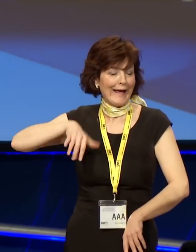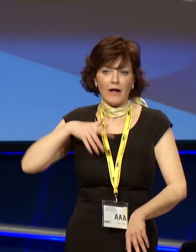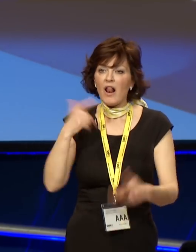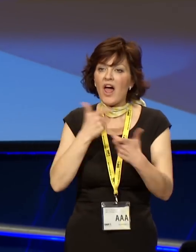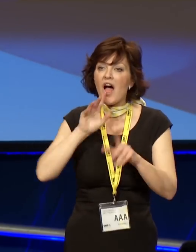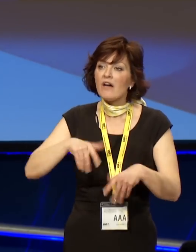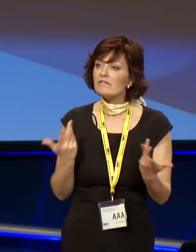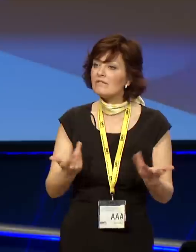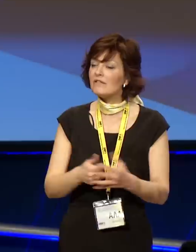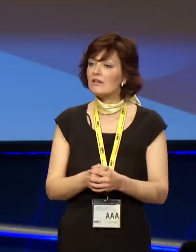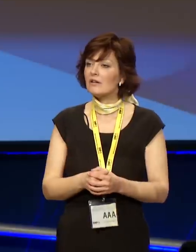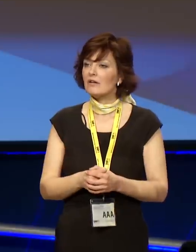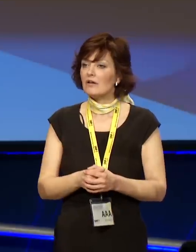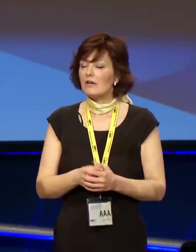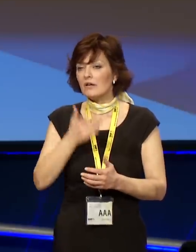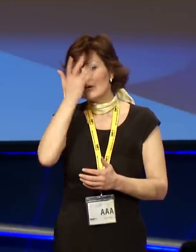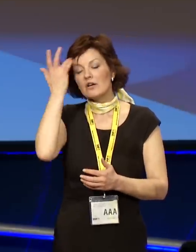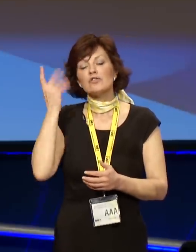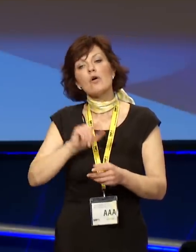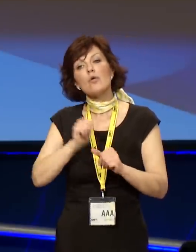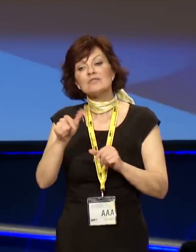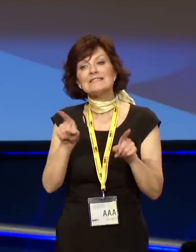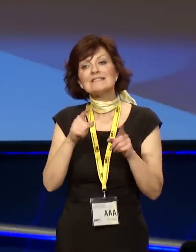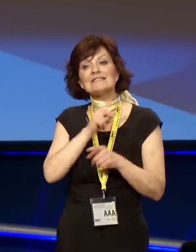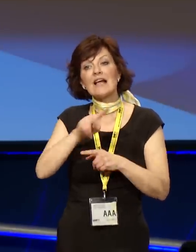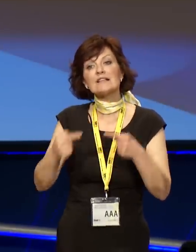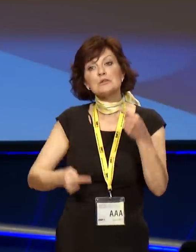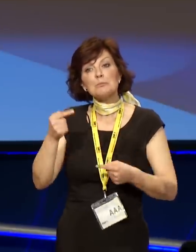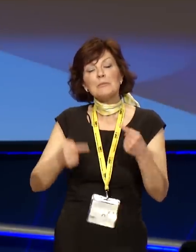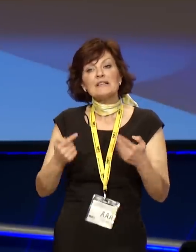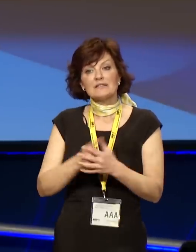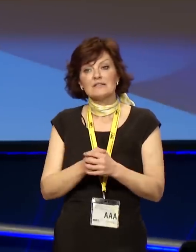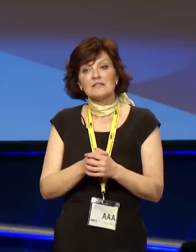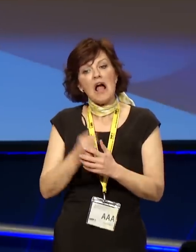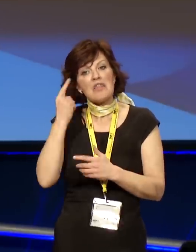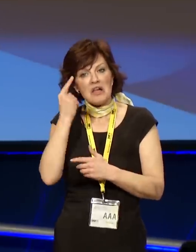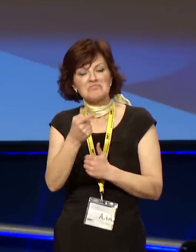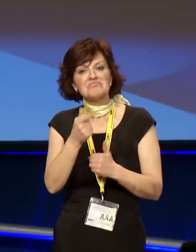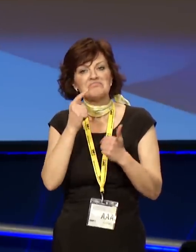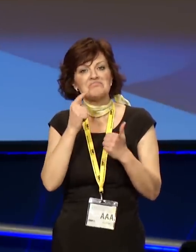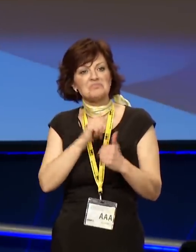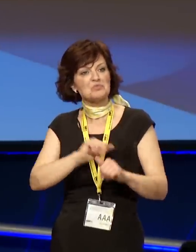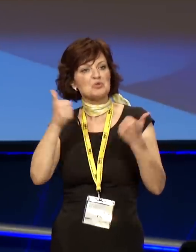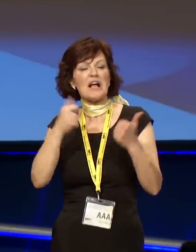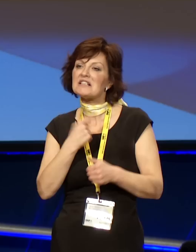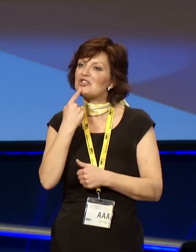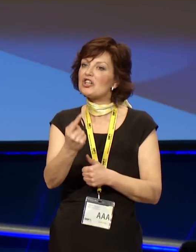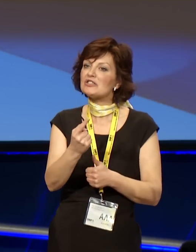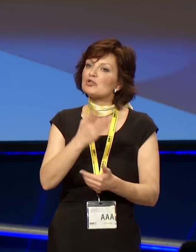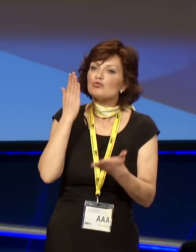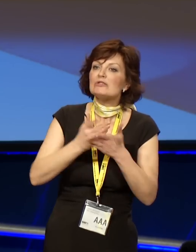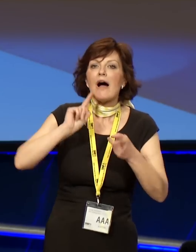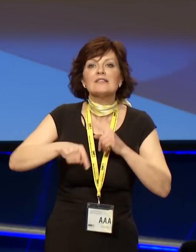confidence which in the second debate, that was put forward, I think is what I would suggest is the real